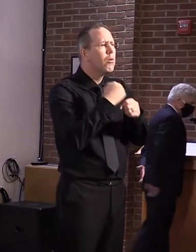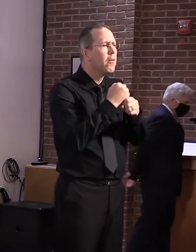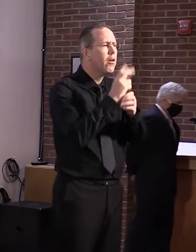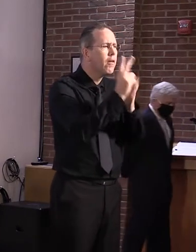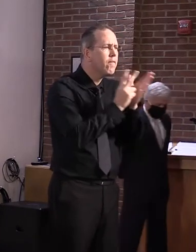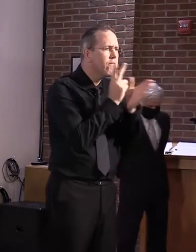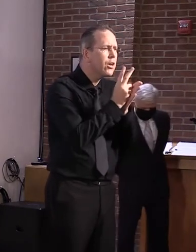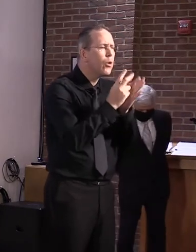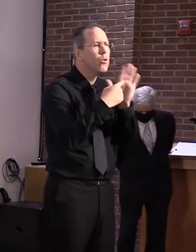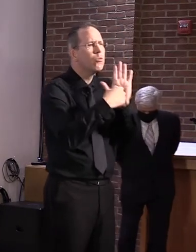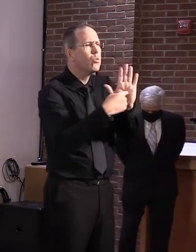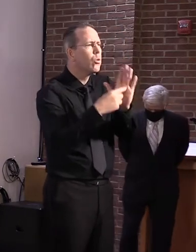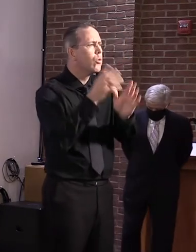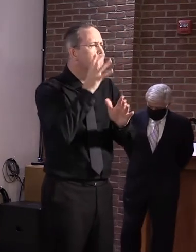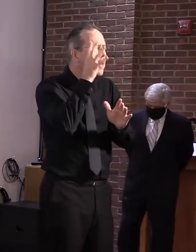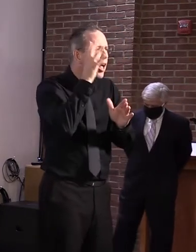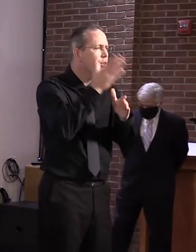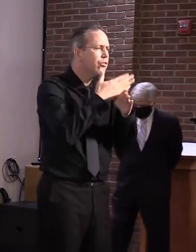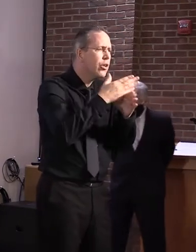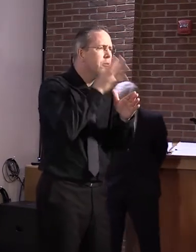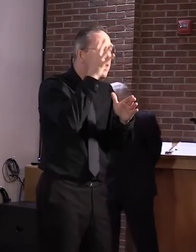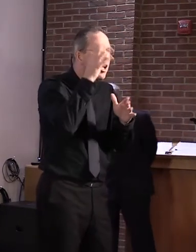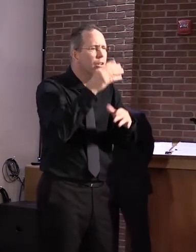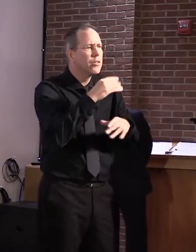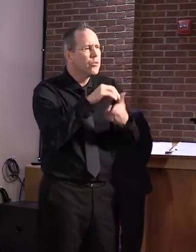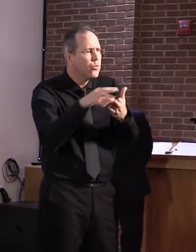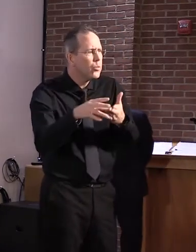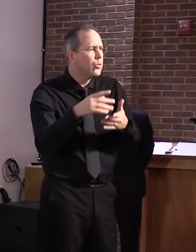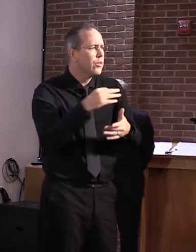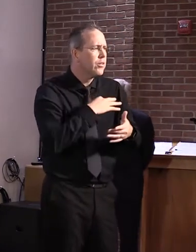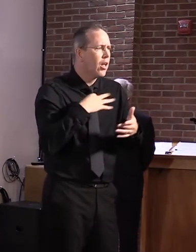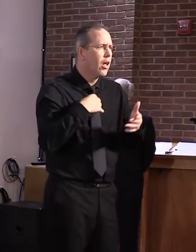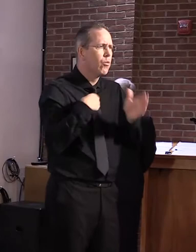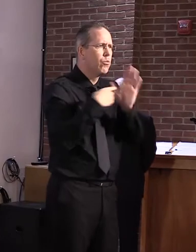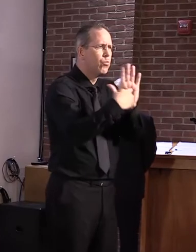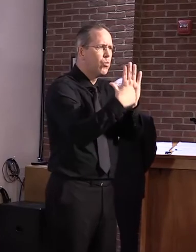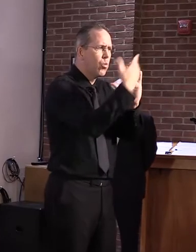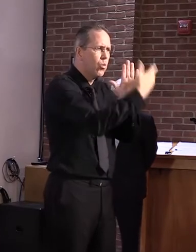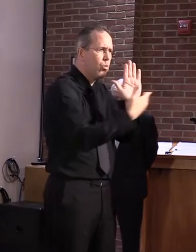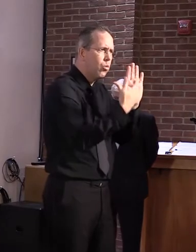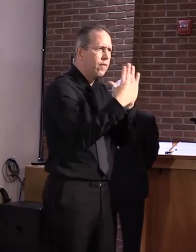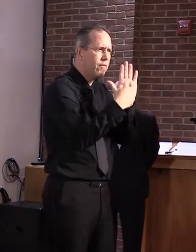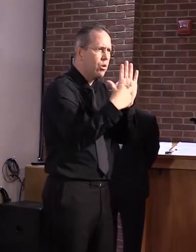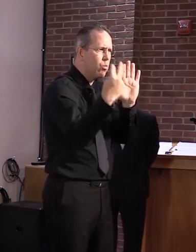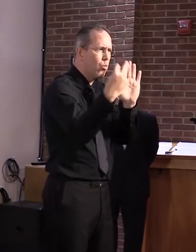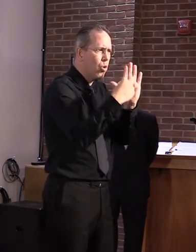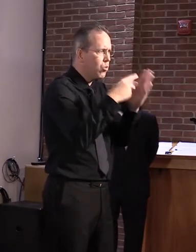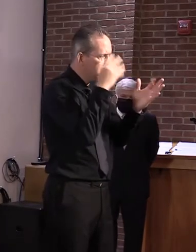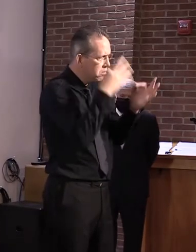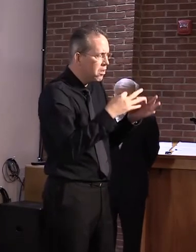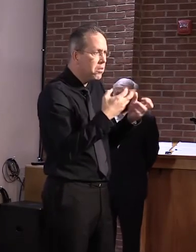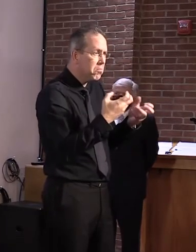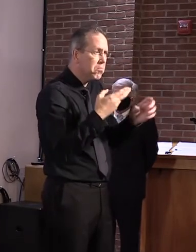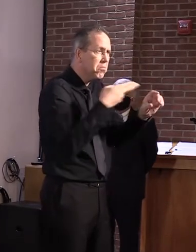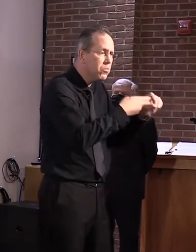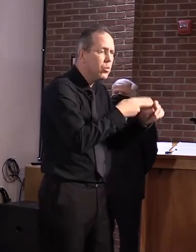think it will take the whole community to get this right, but we're all working on it together.